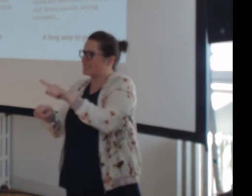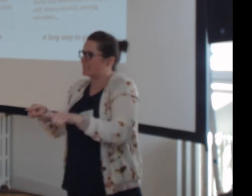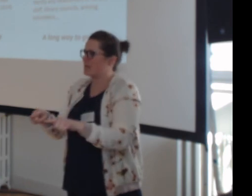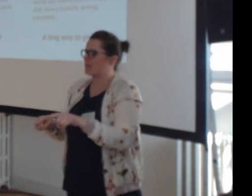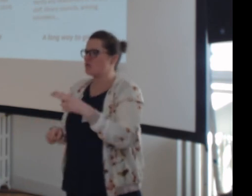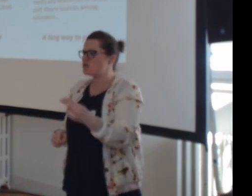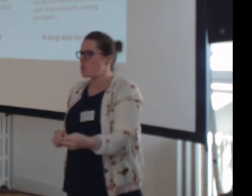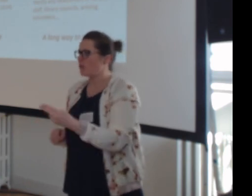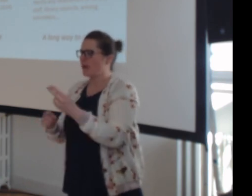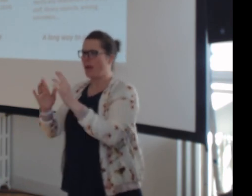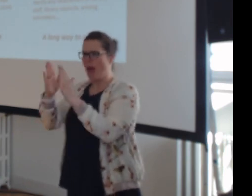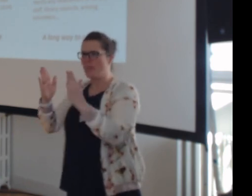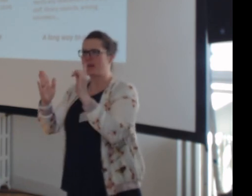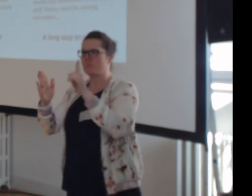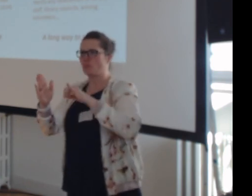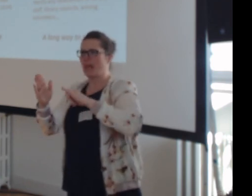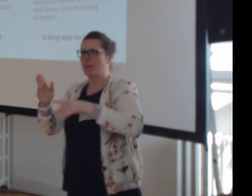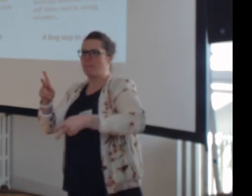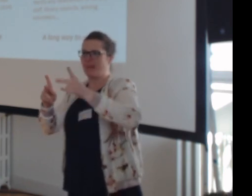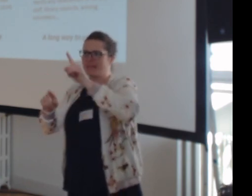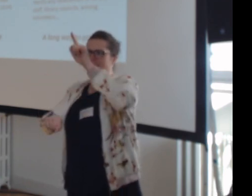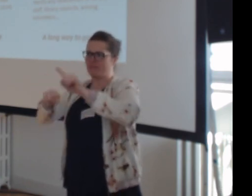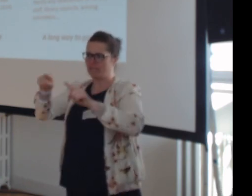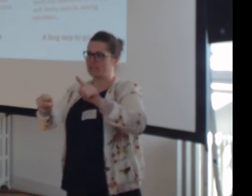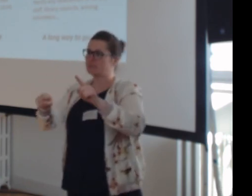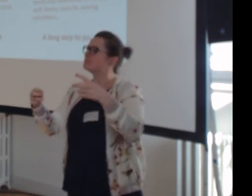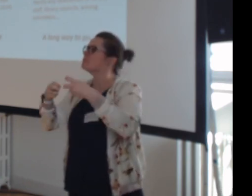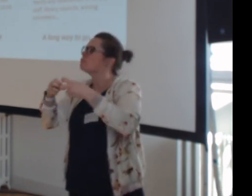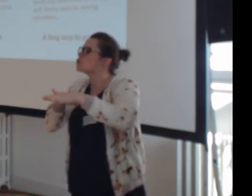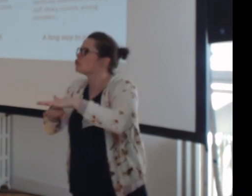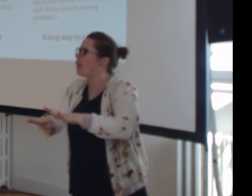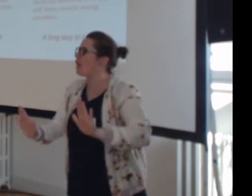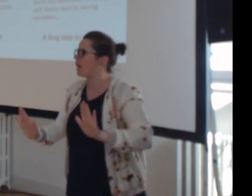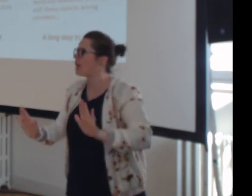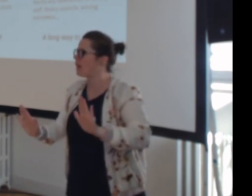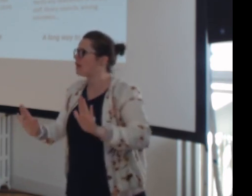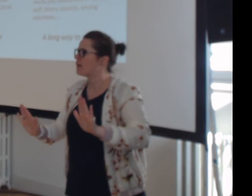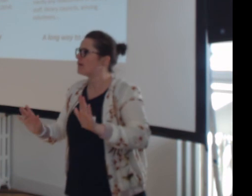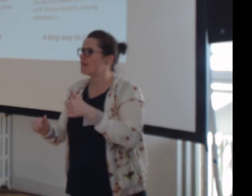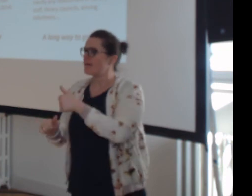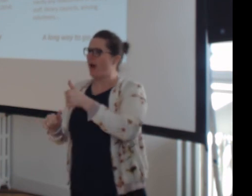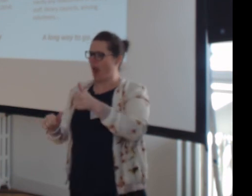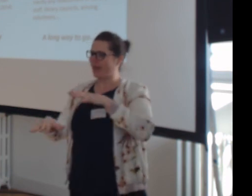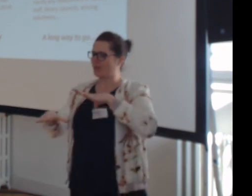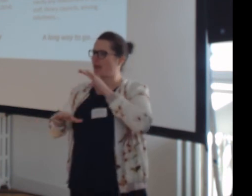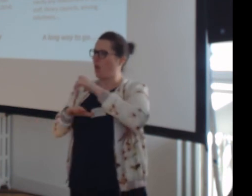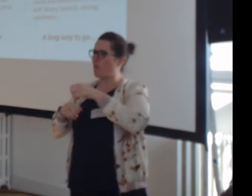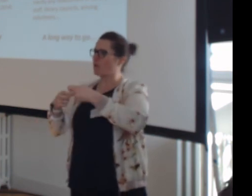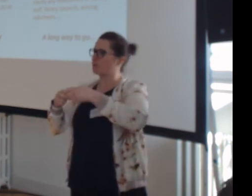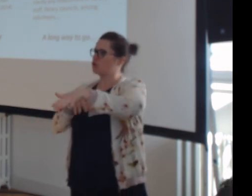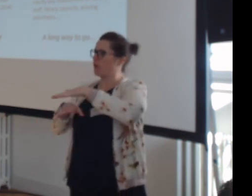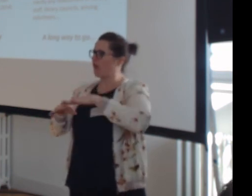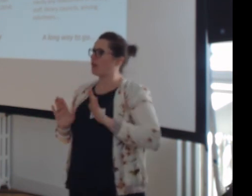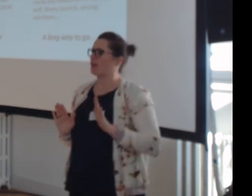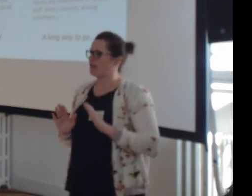more diverse library, at least in Brussels. I can only speak for Brussels.